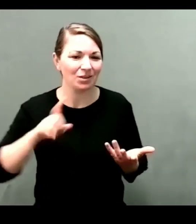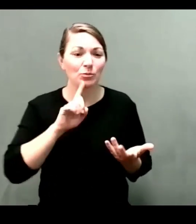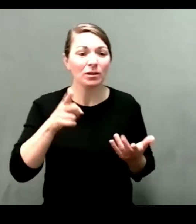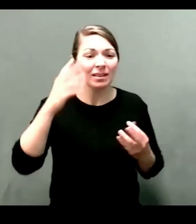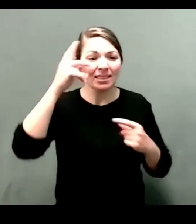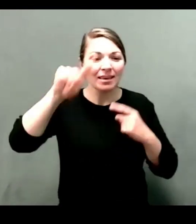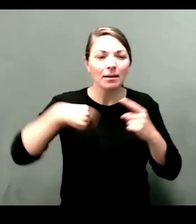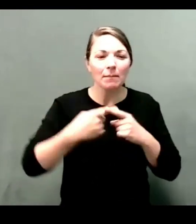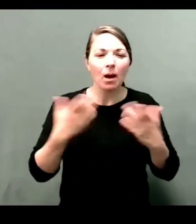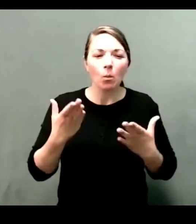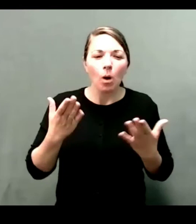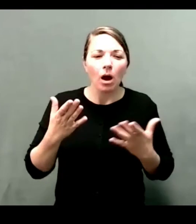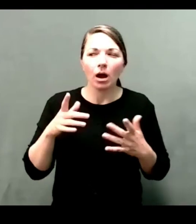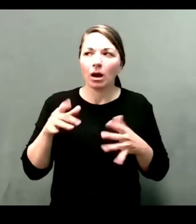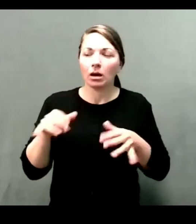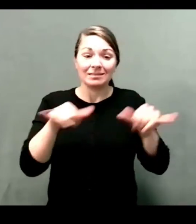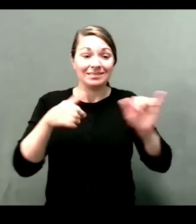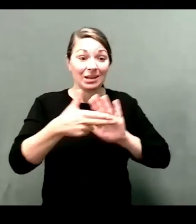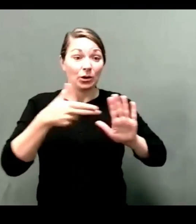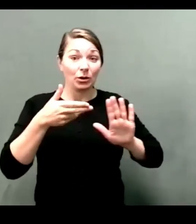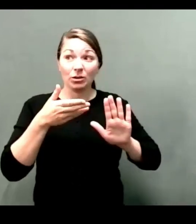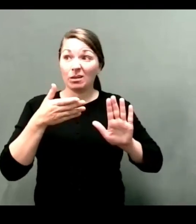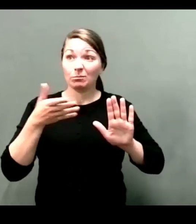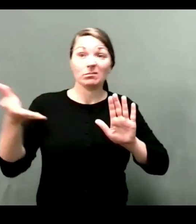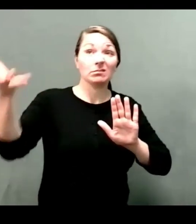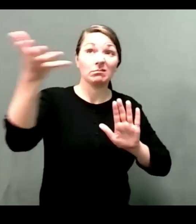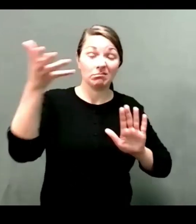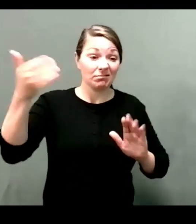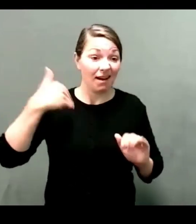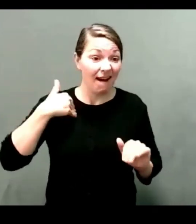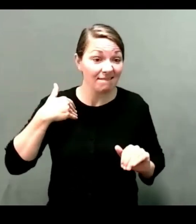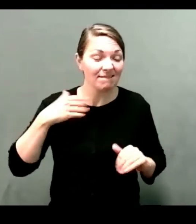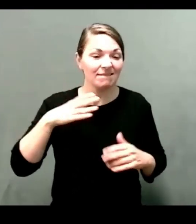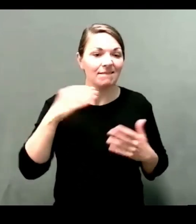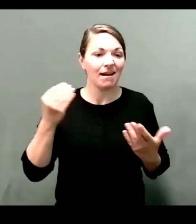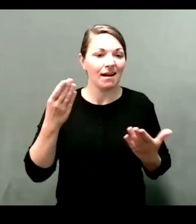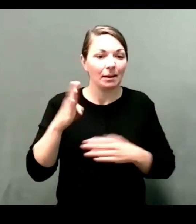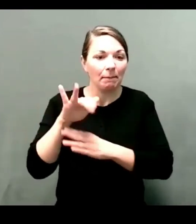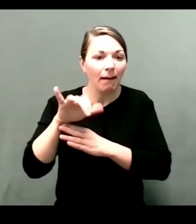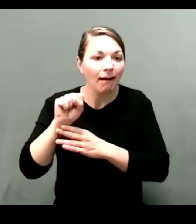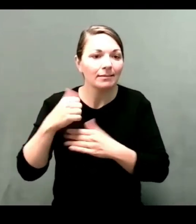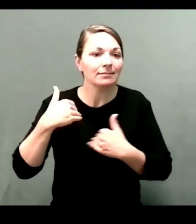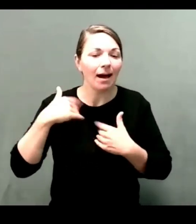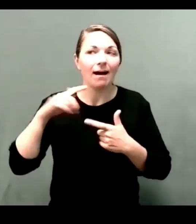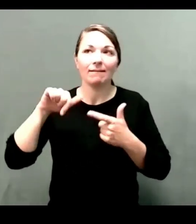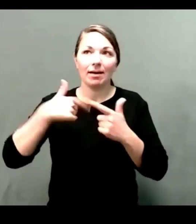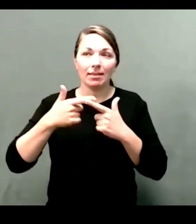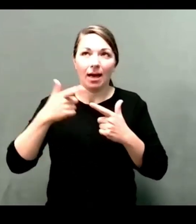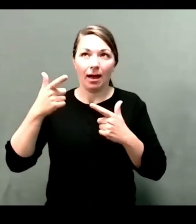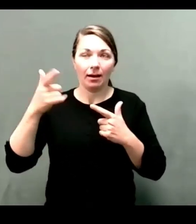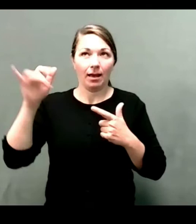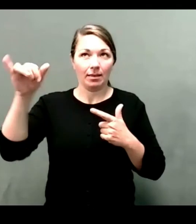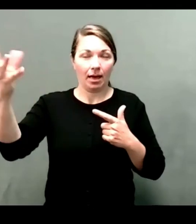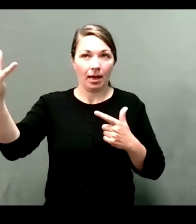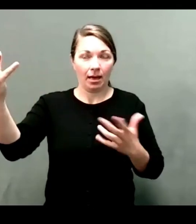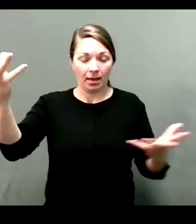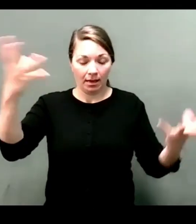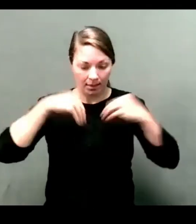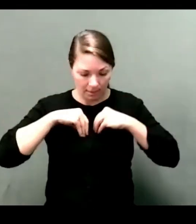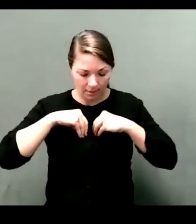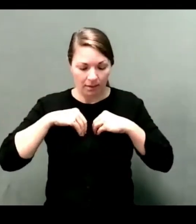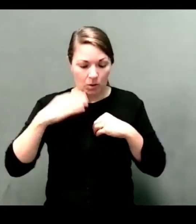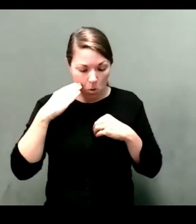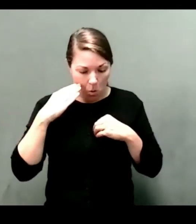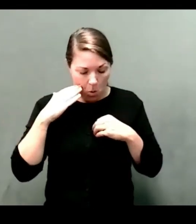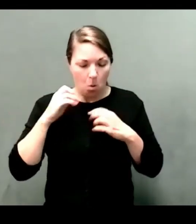what kinds of things we know about these things, and then we'll use that information as we go forward, right? Um, so yes, take some time here